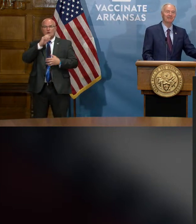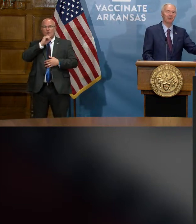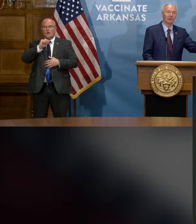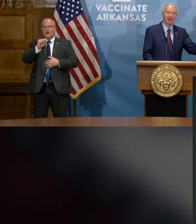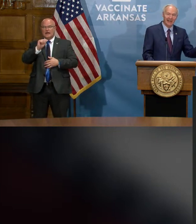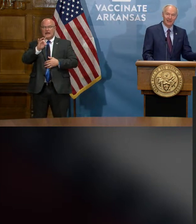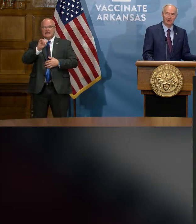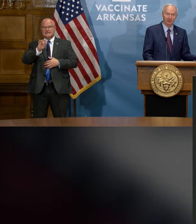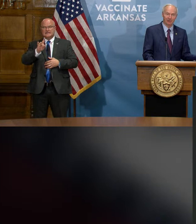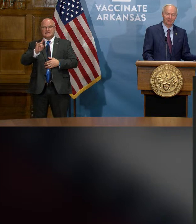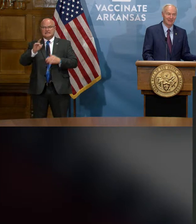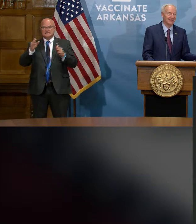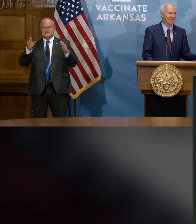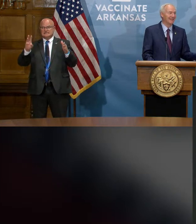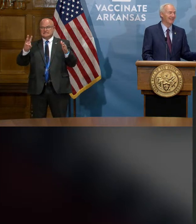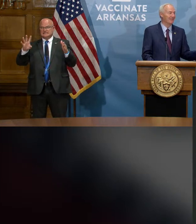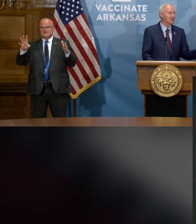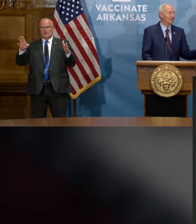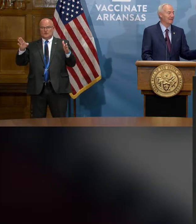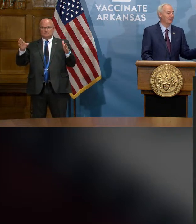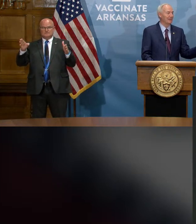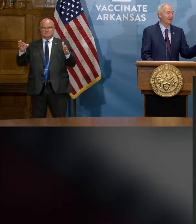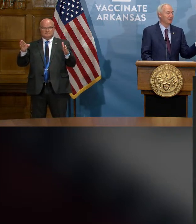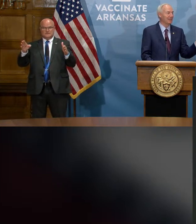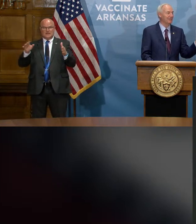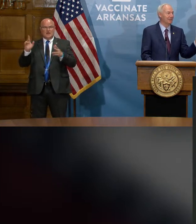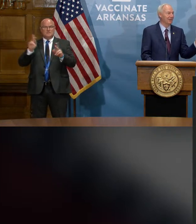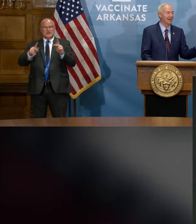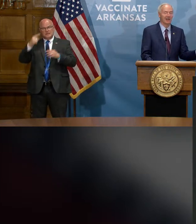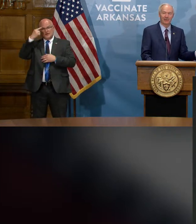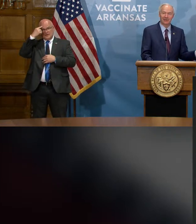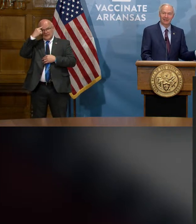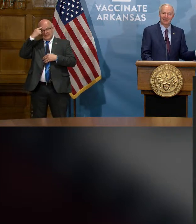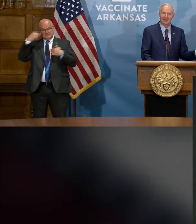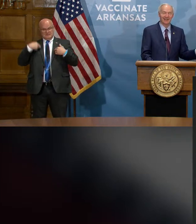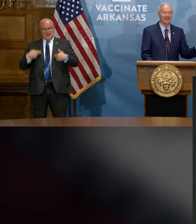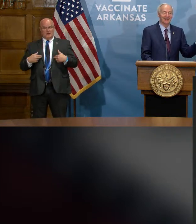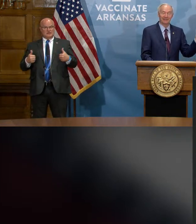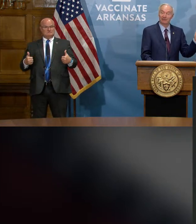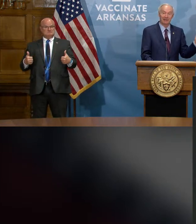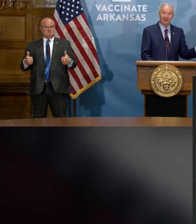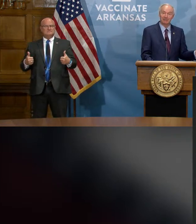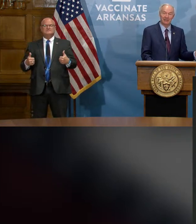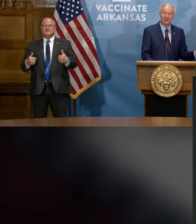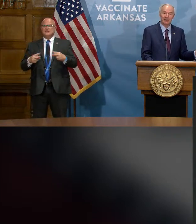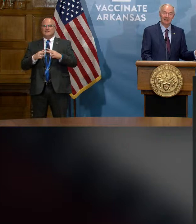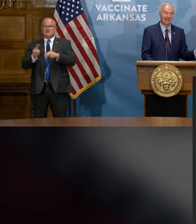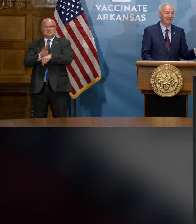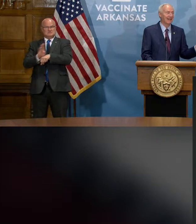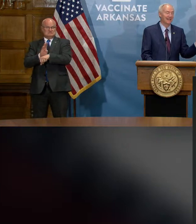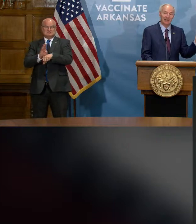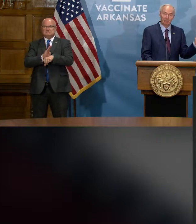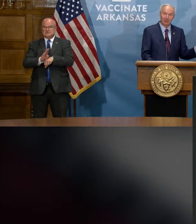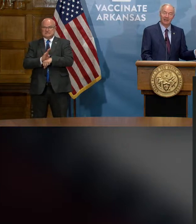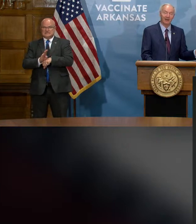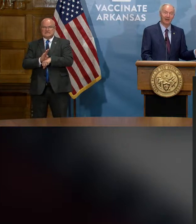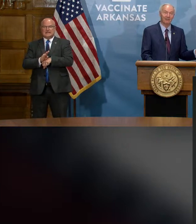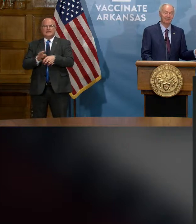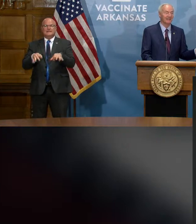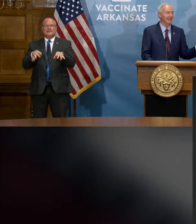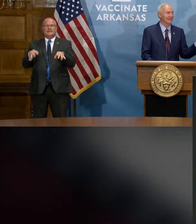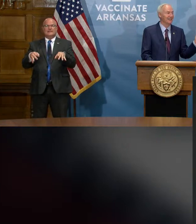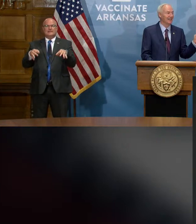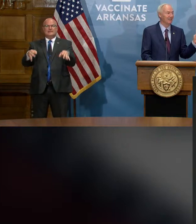to 64 age group. Those people that believe they're very healthy, they're very busy, and they put